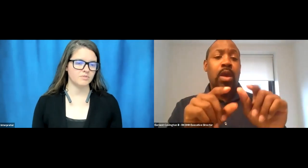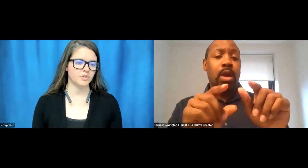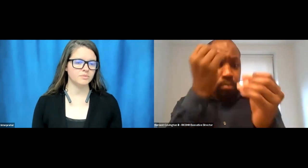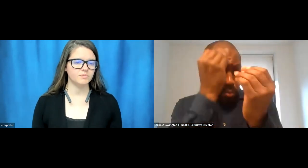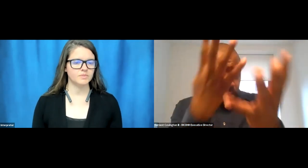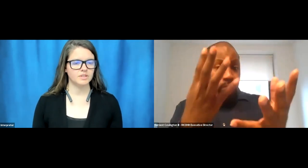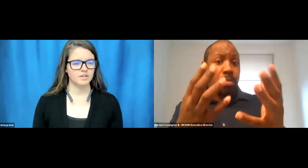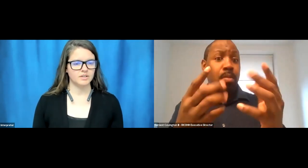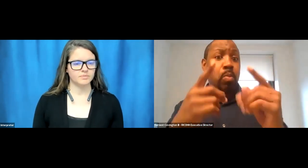full.